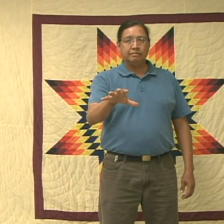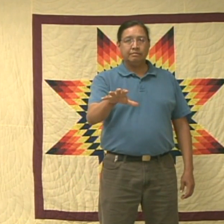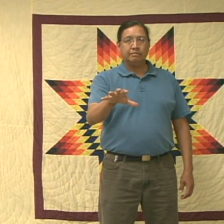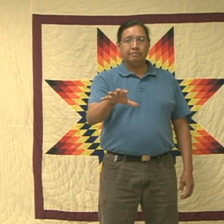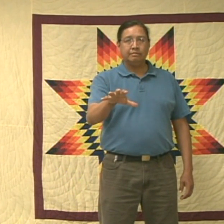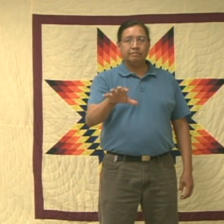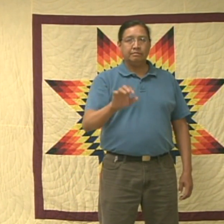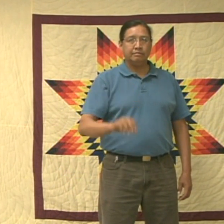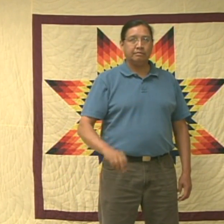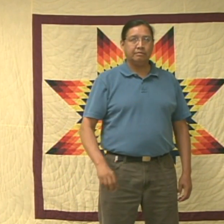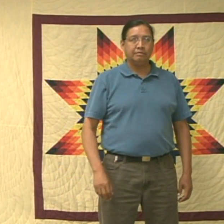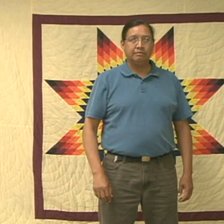Bad.